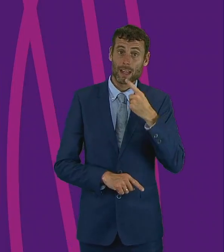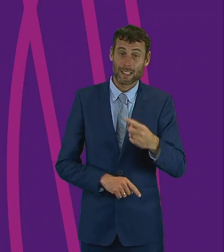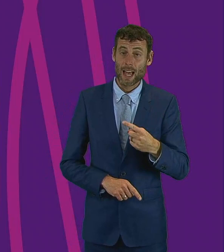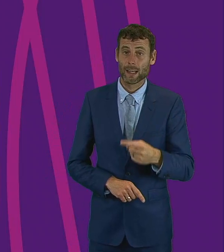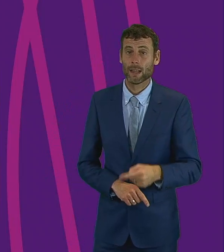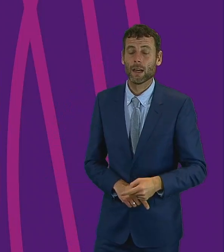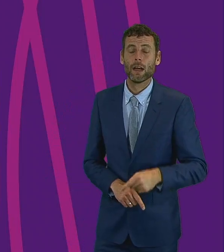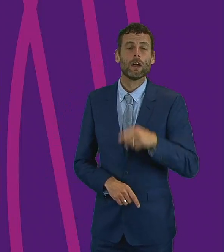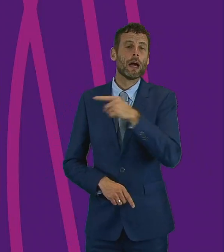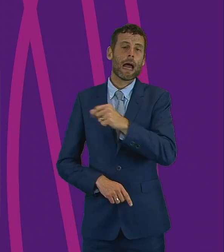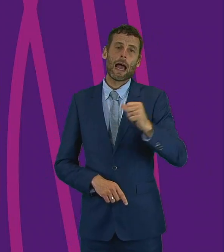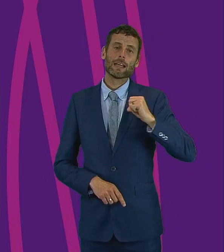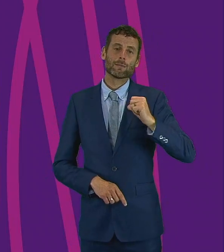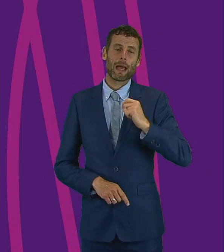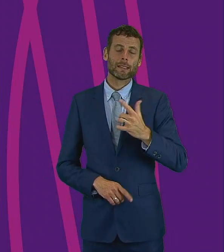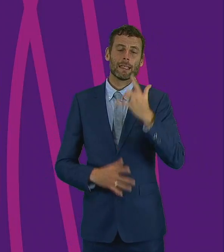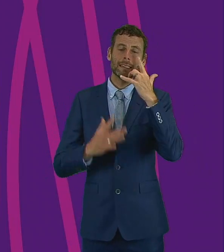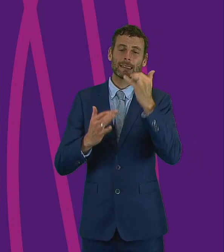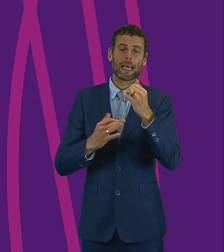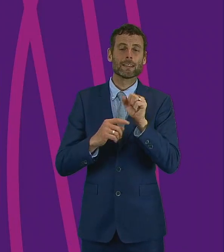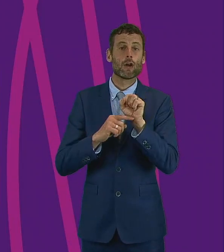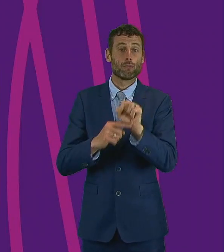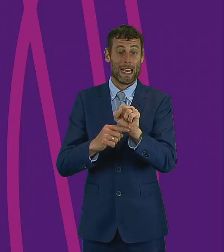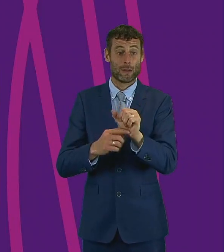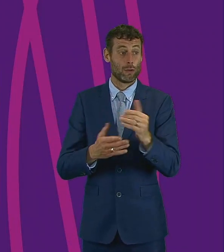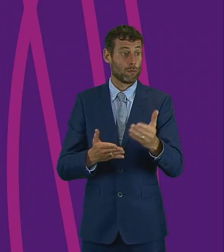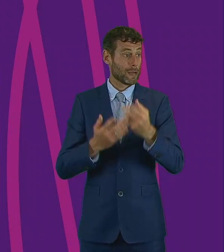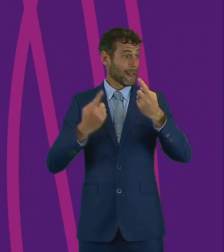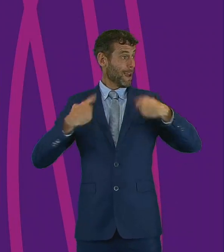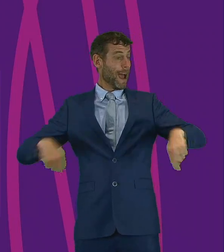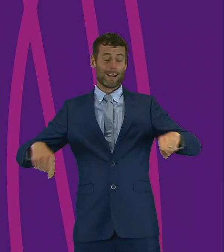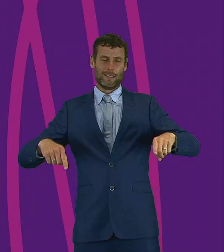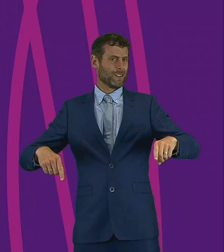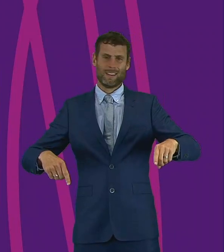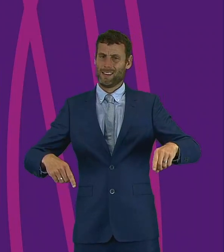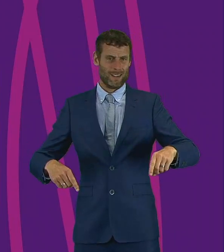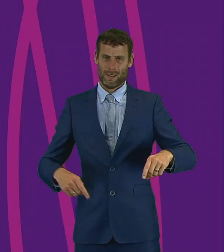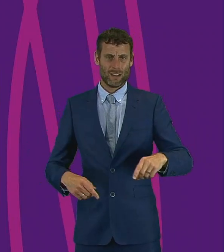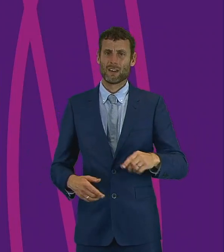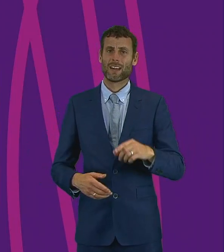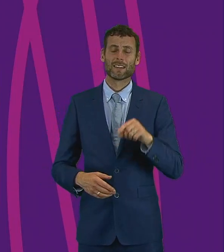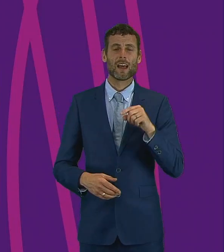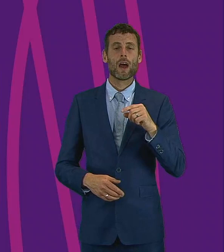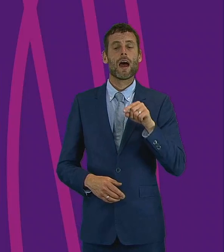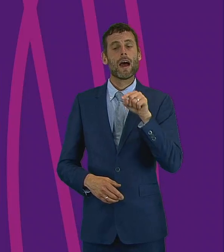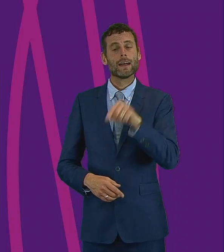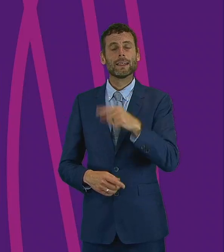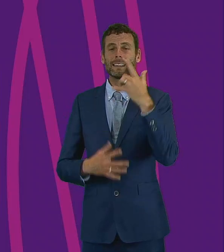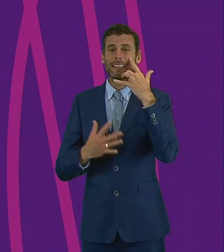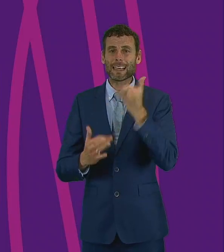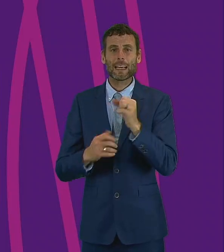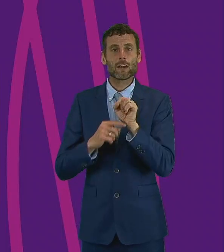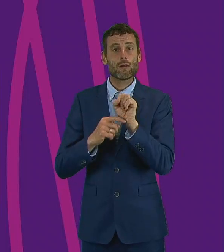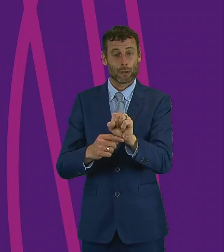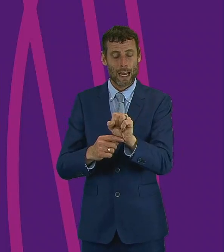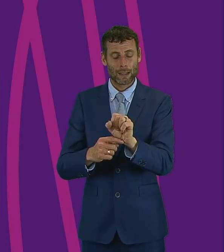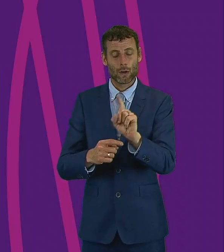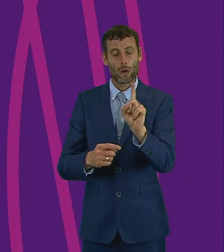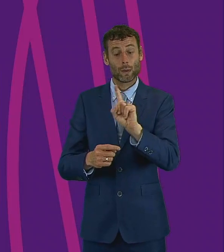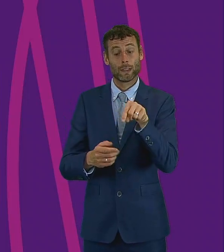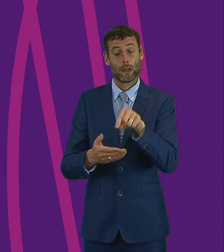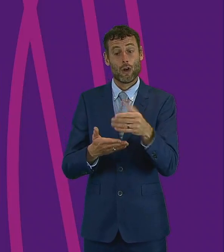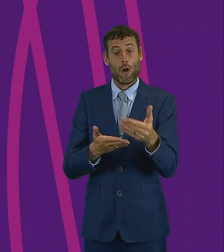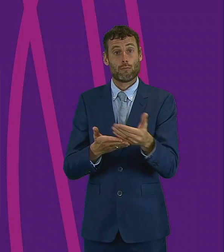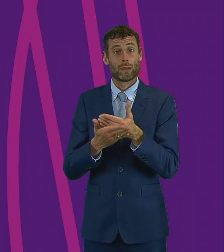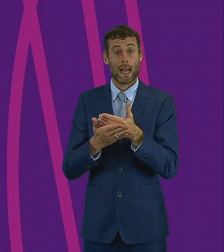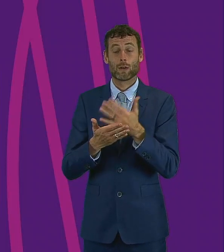defence, and it cannot do all of this on its own. So Test and Protect is there when an outbreak starts to make sure it doesn't spread more